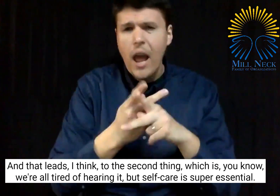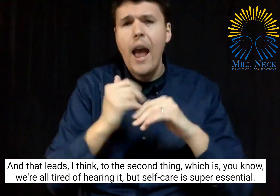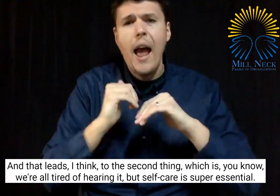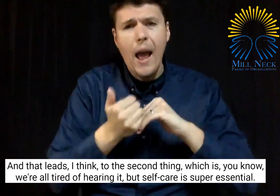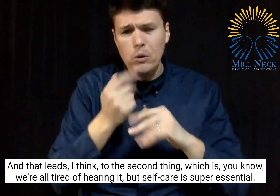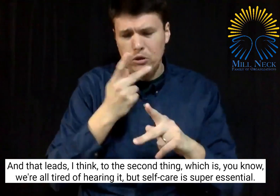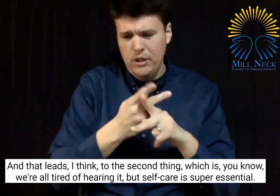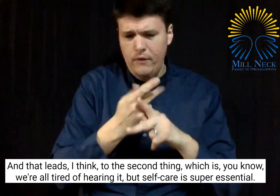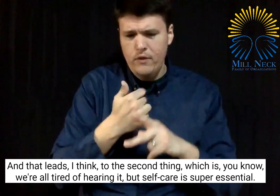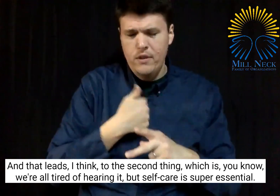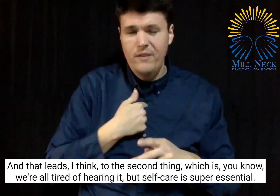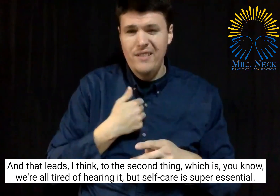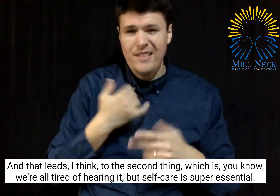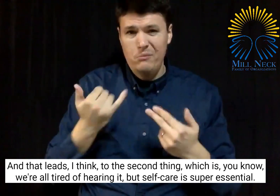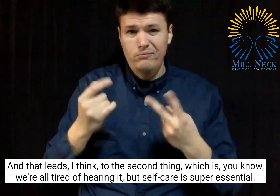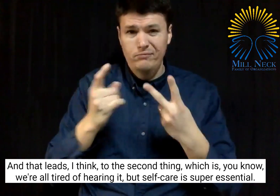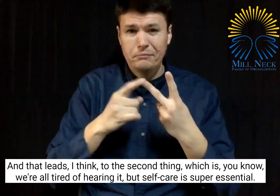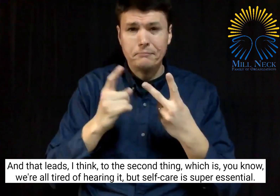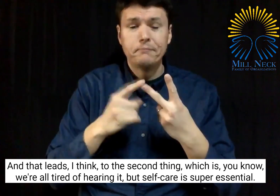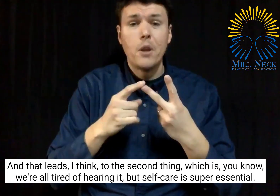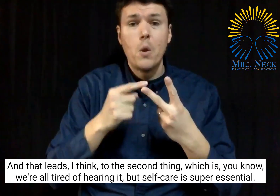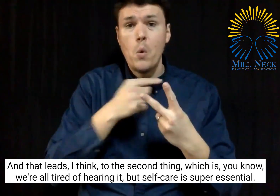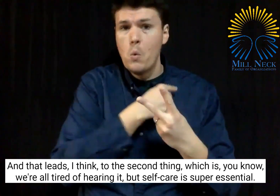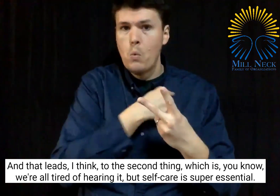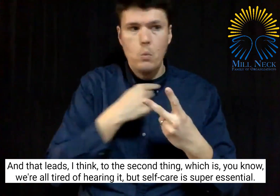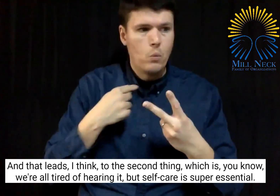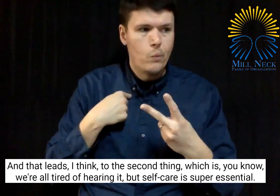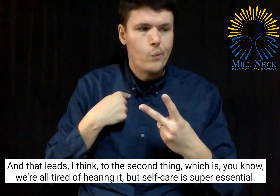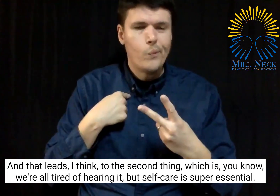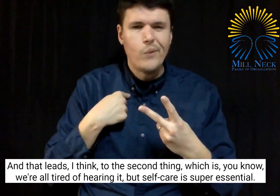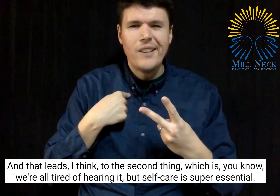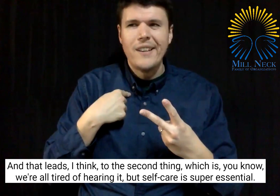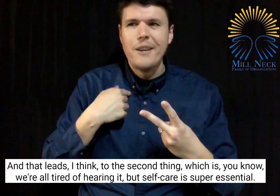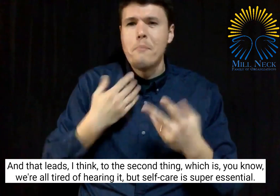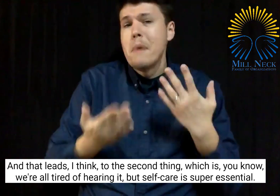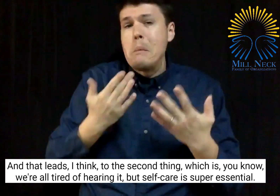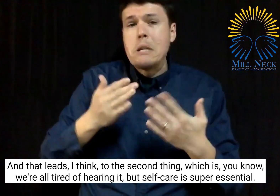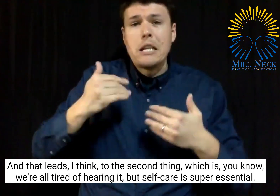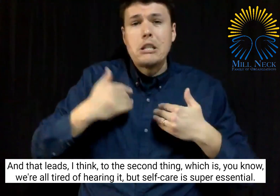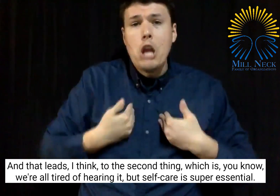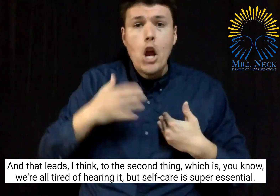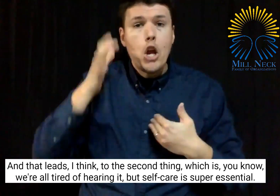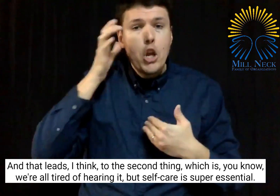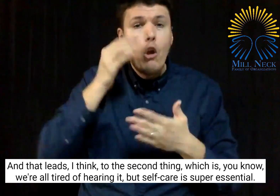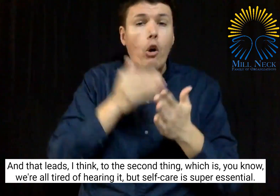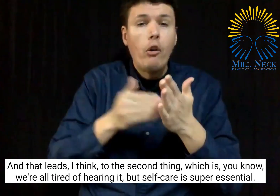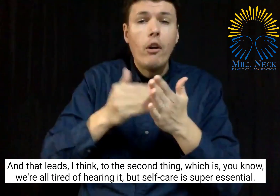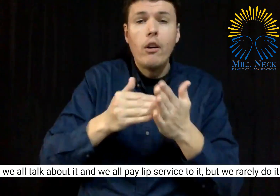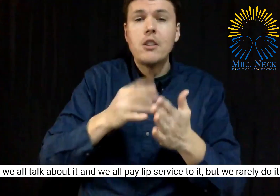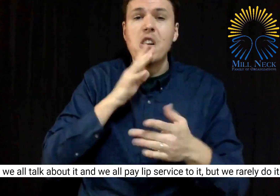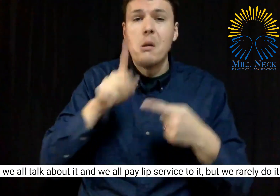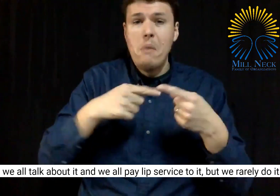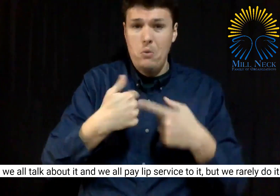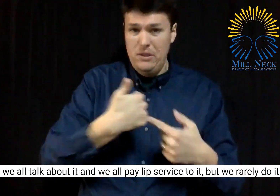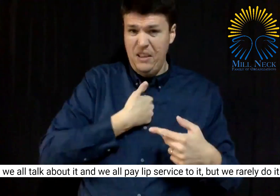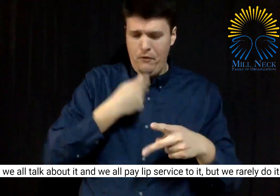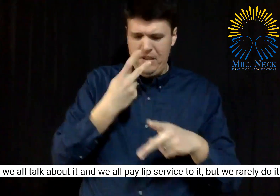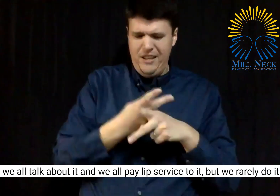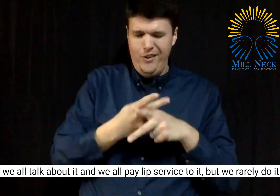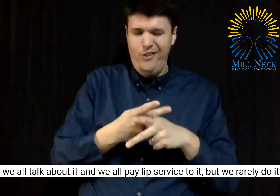thing, which is, we're all tired of hearing it, but self-care is super essential. So we all talk about it and we all